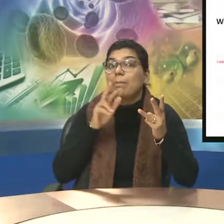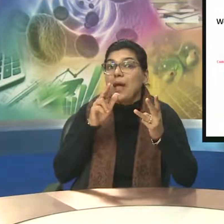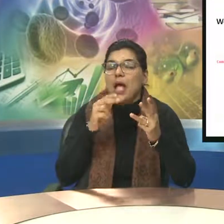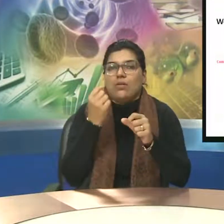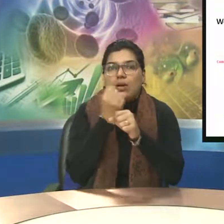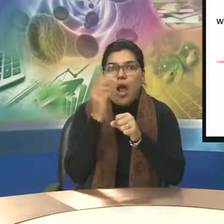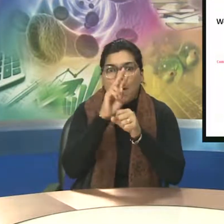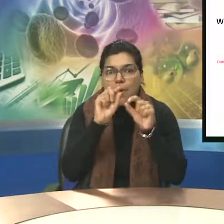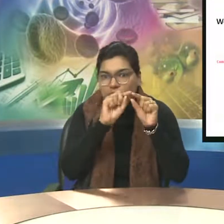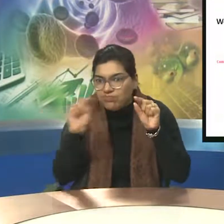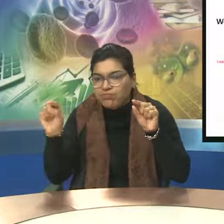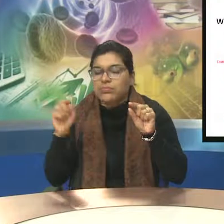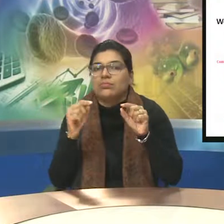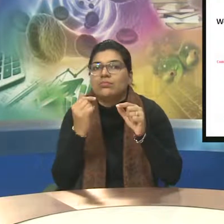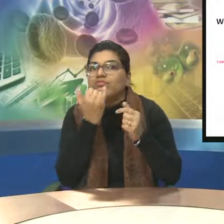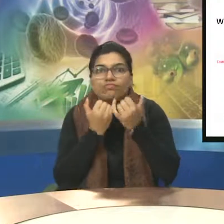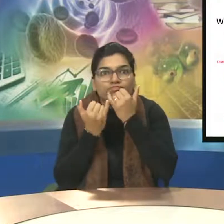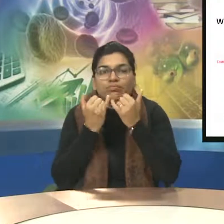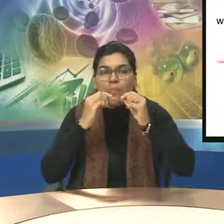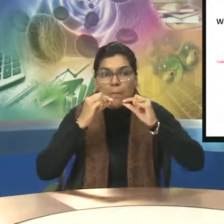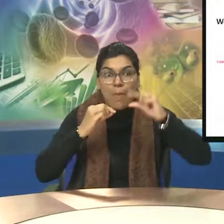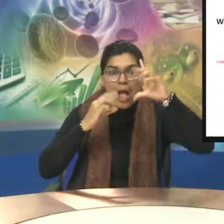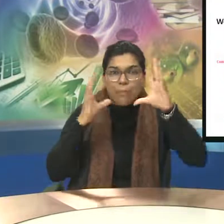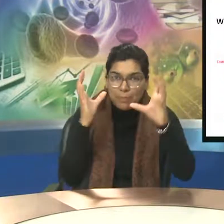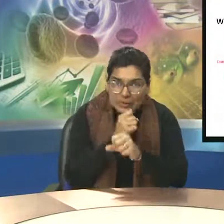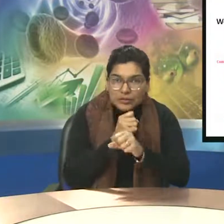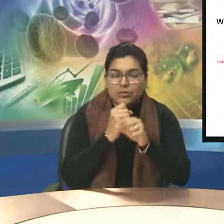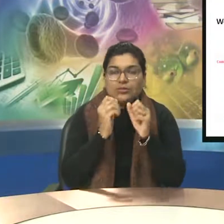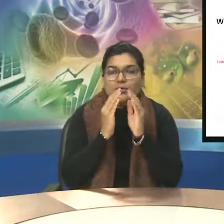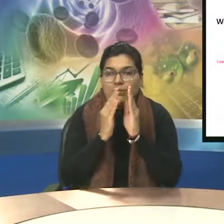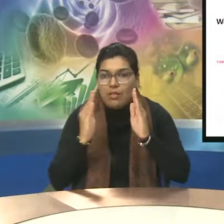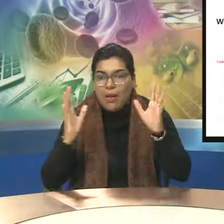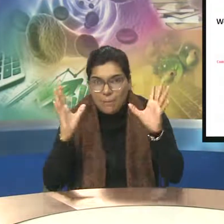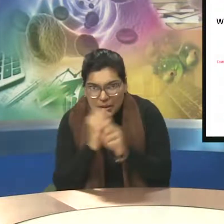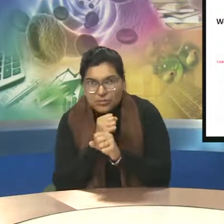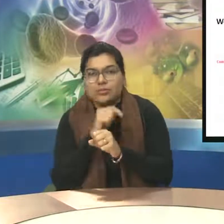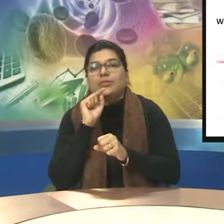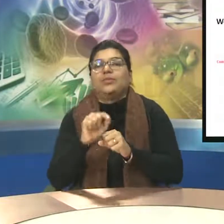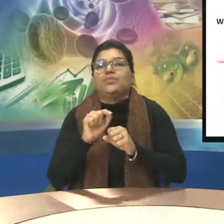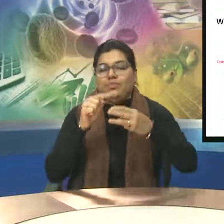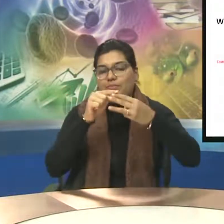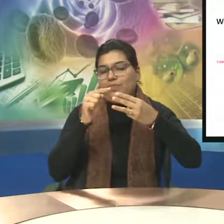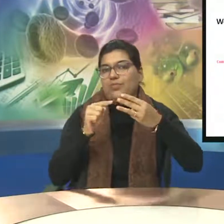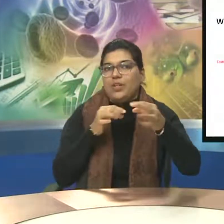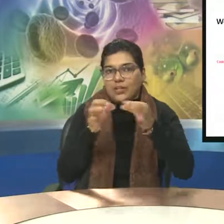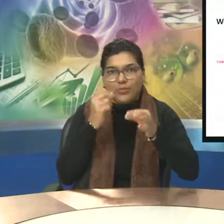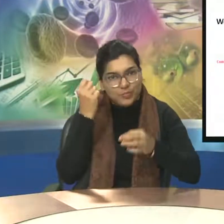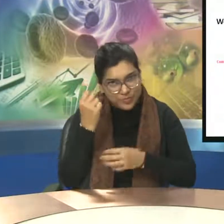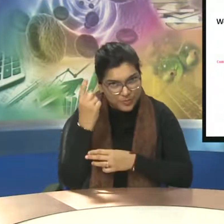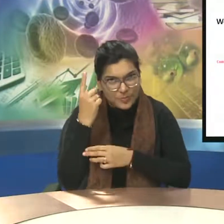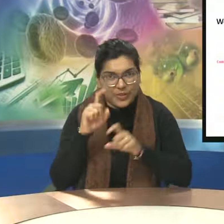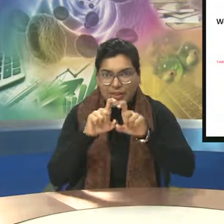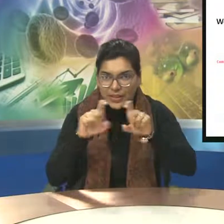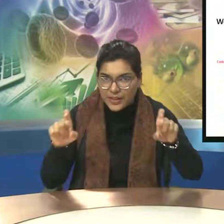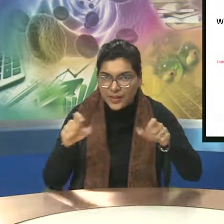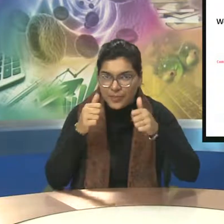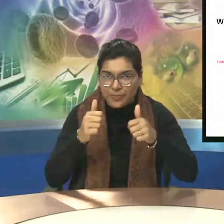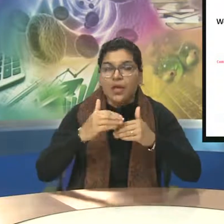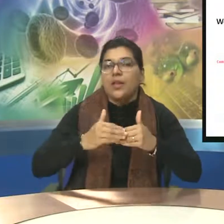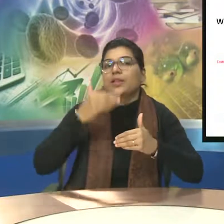And in the third part, green wavy line shows grammatical error. Whenever there is a grammatical error,